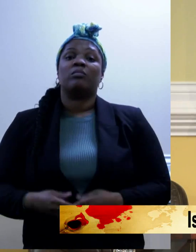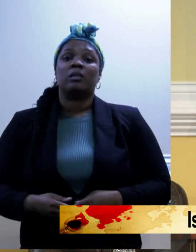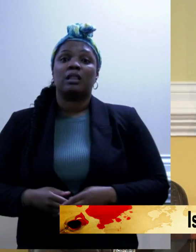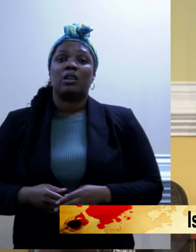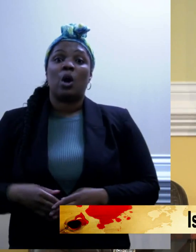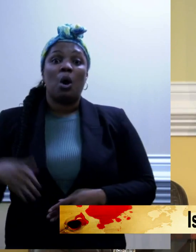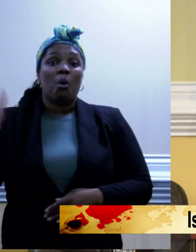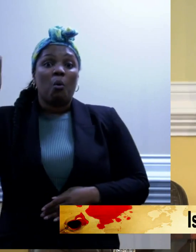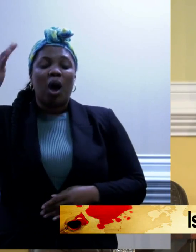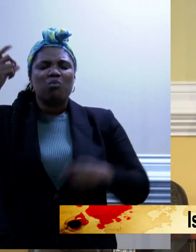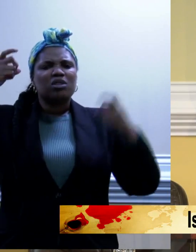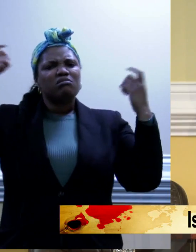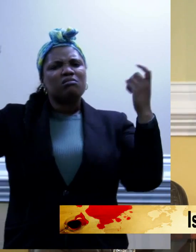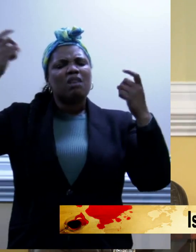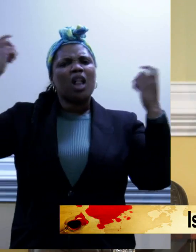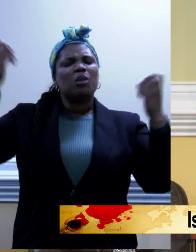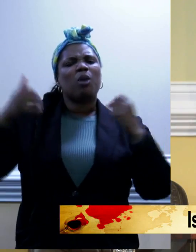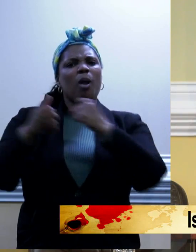we celebrate this.